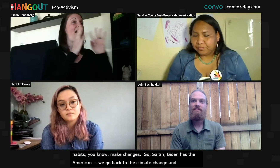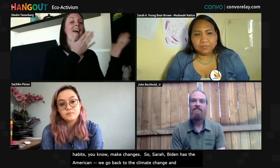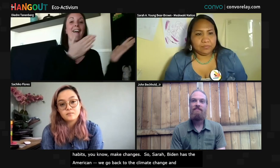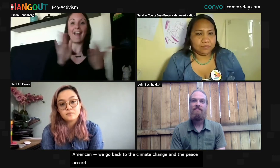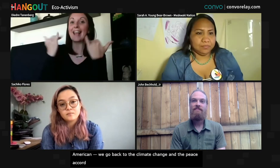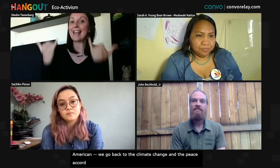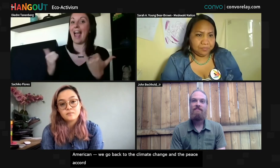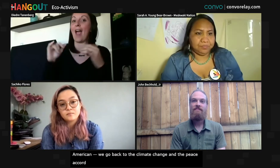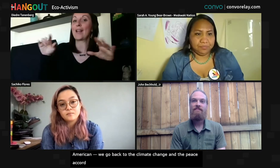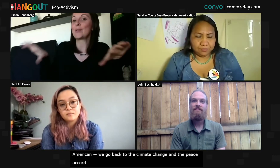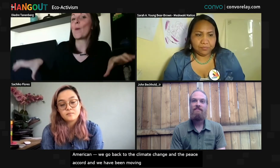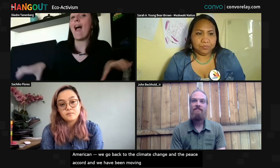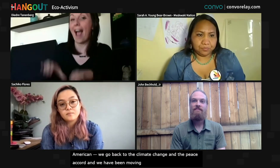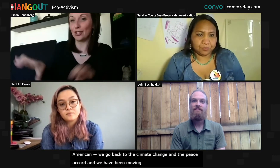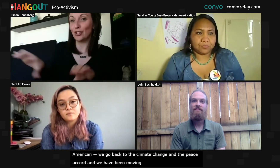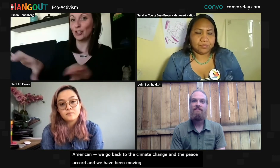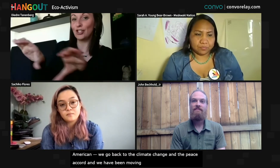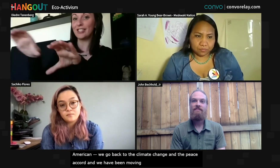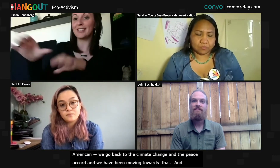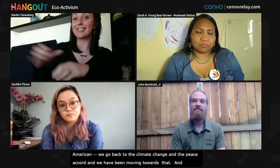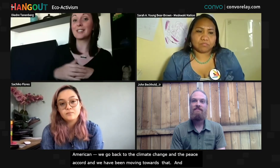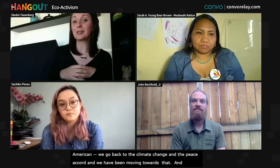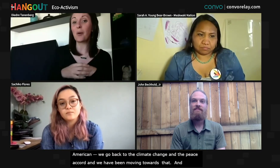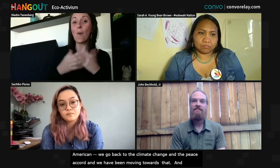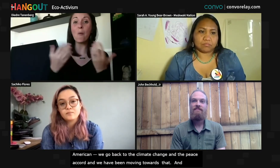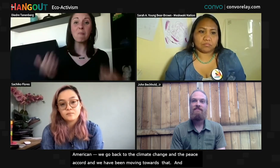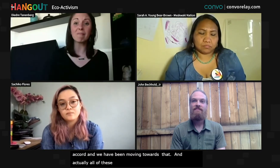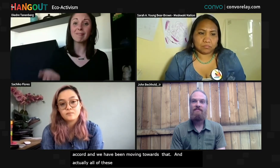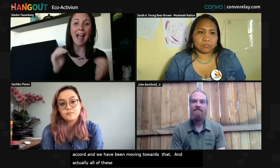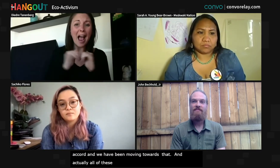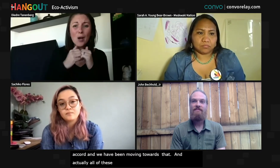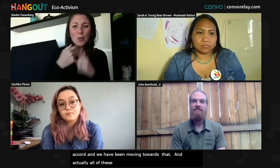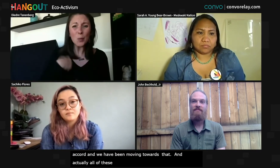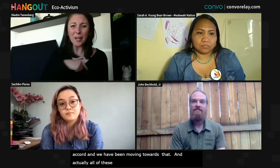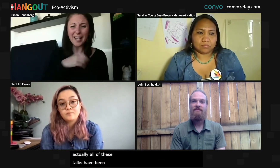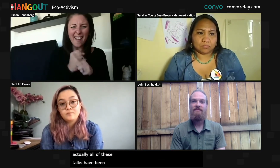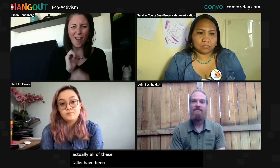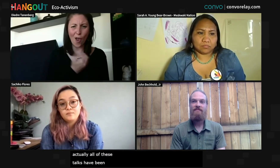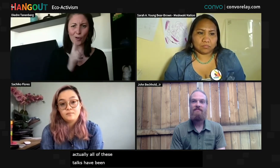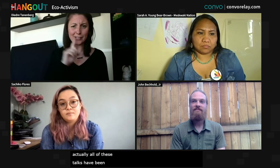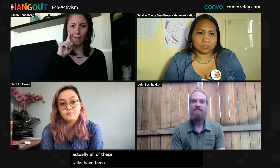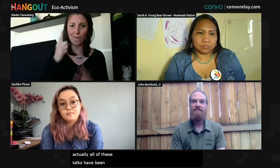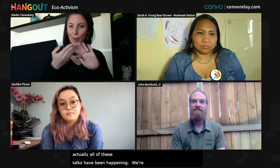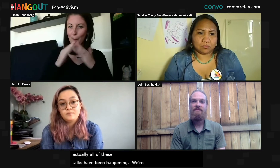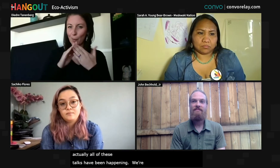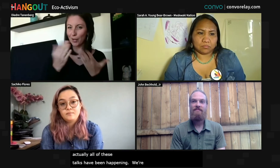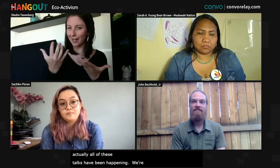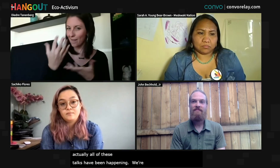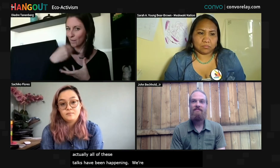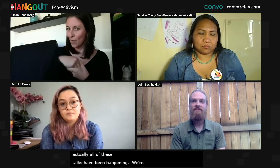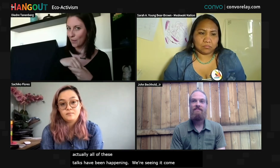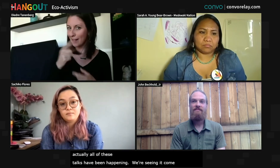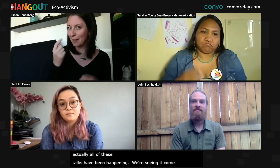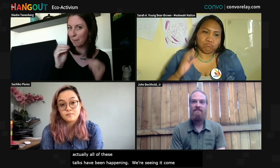And actually, all these talks have been happening. We're seeing this actually come into action. So the question is, how do we get our deaf community